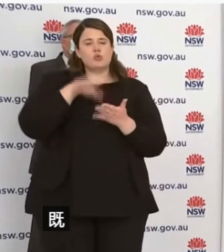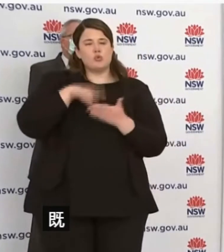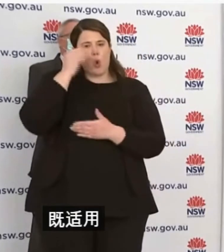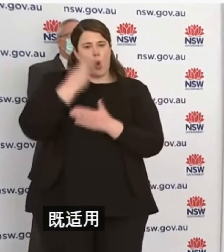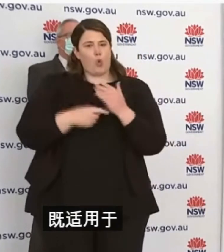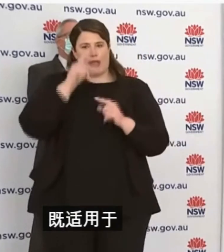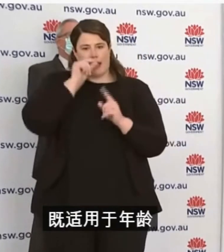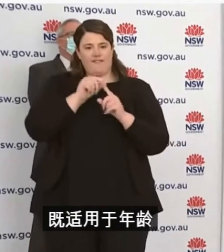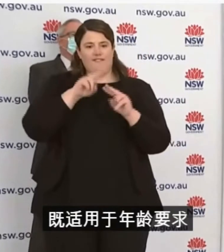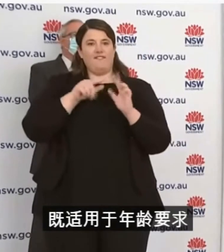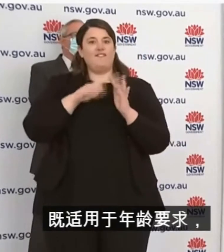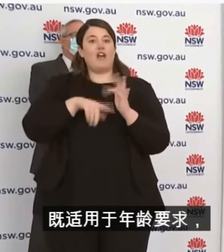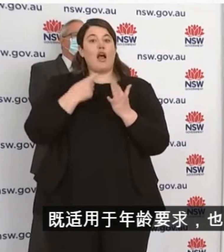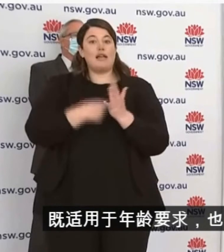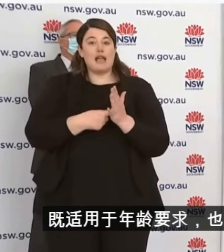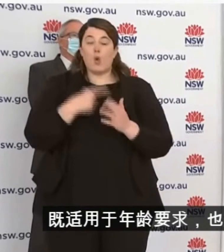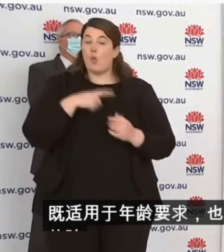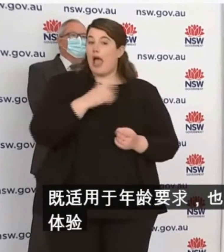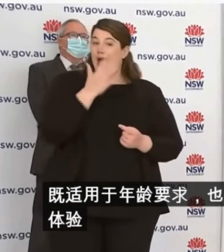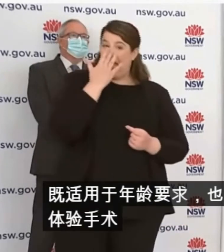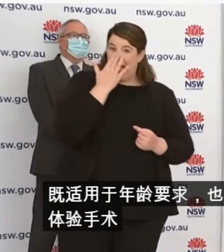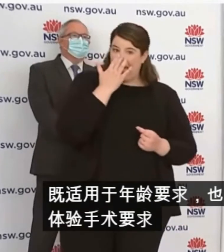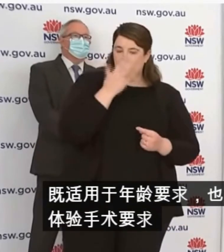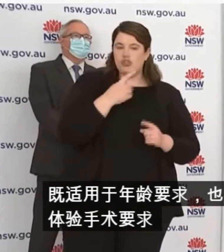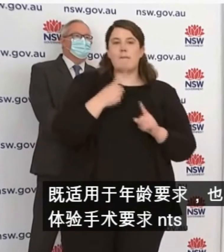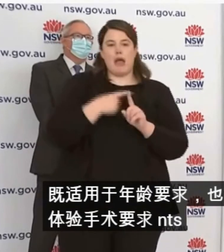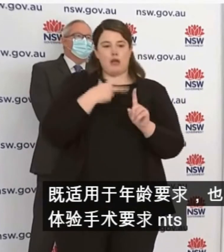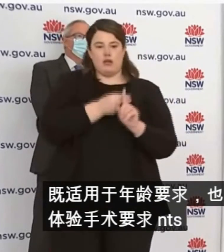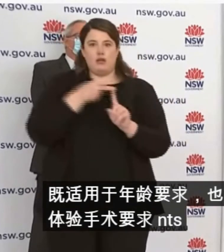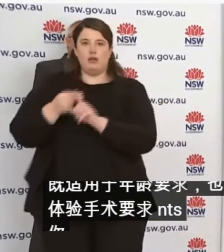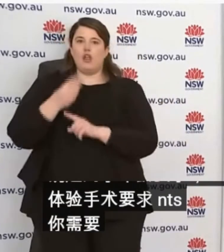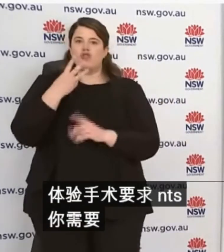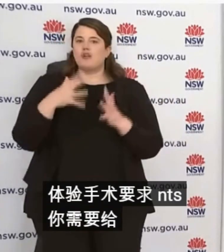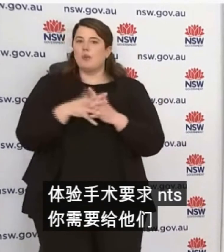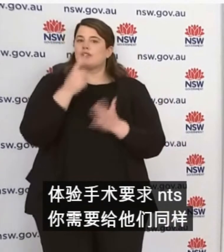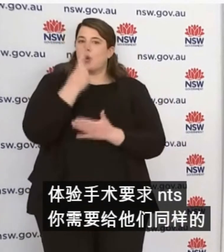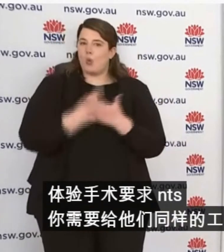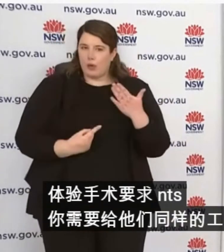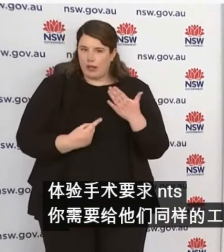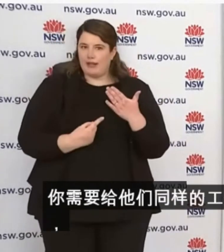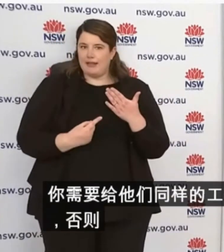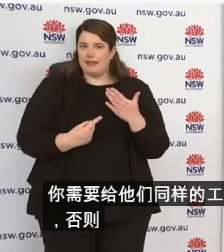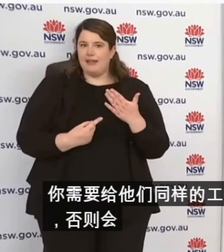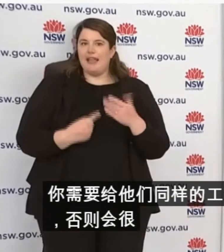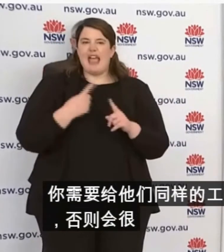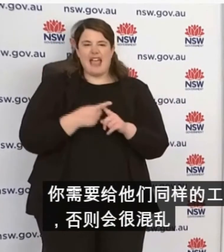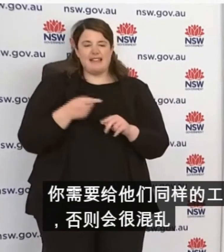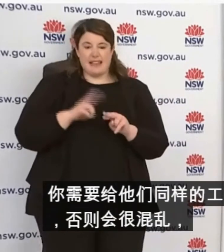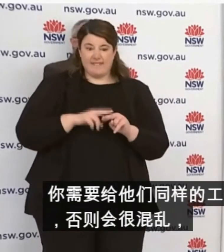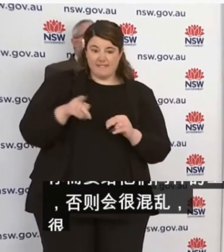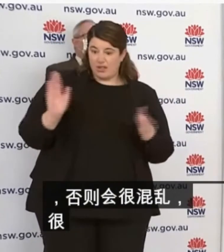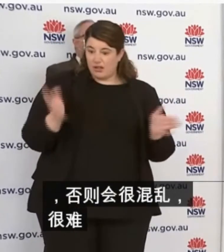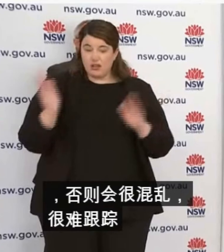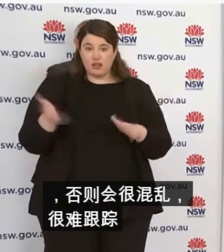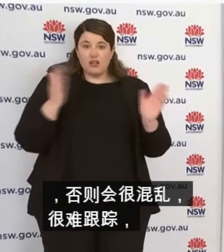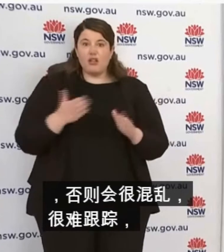and both for age requirements but also for expediency and operation requirements, you need to give them all the same jab. It's very confusing otherwise and